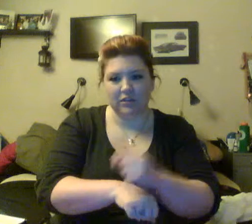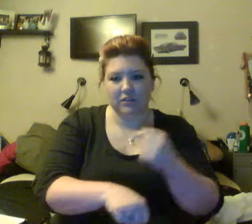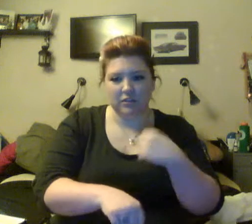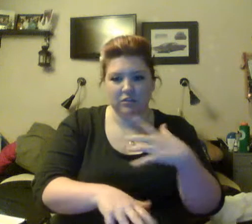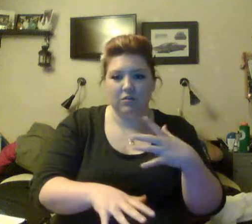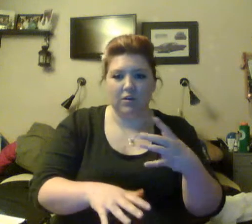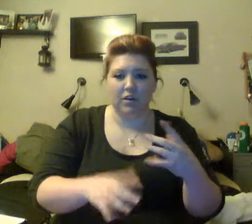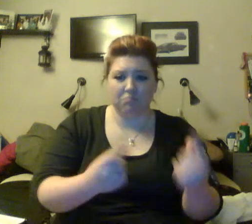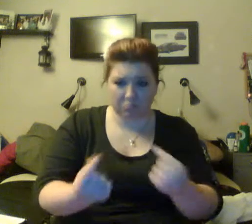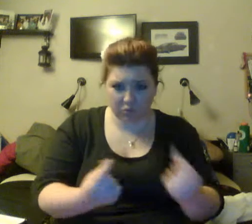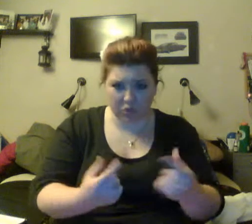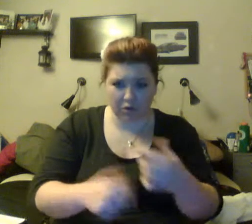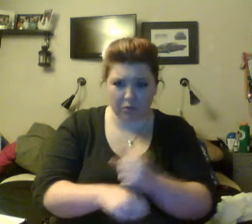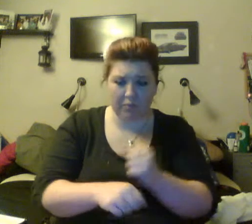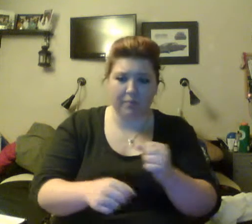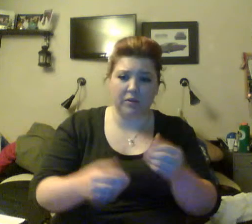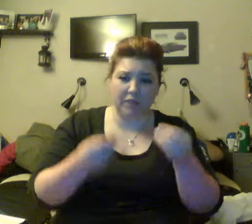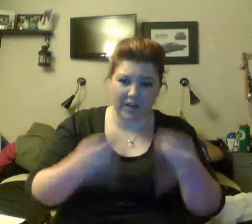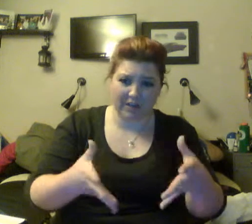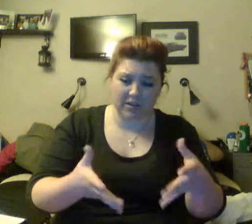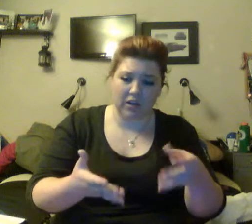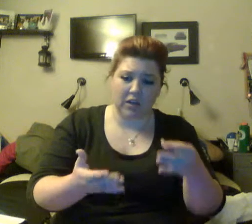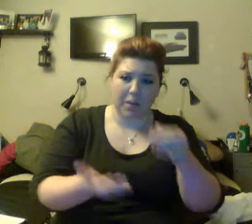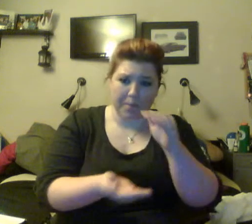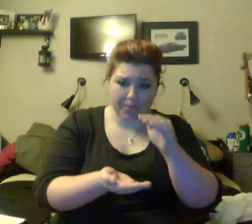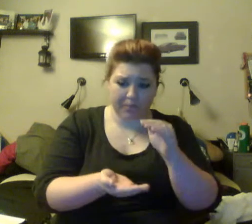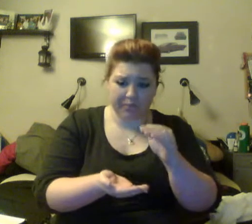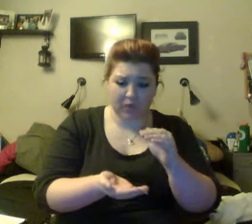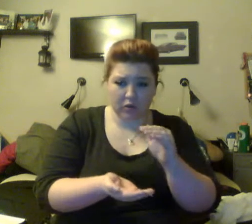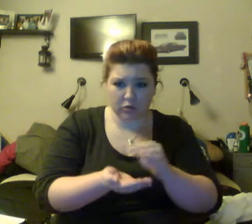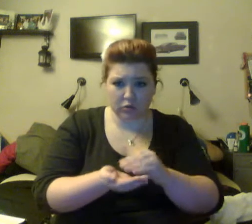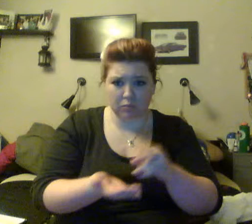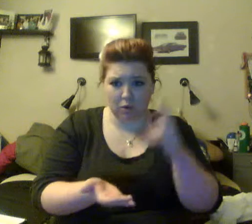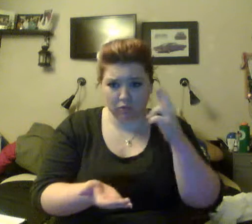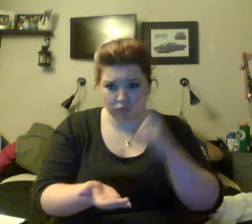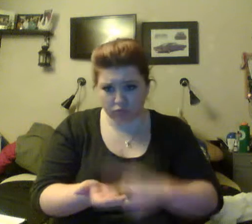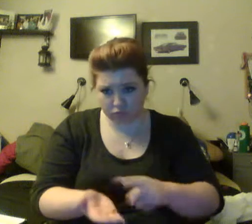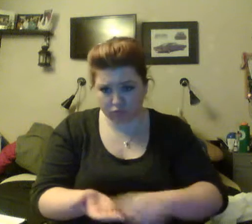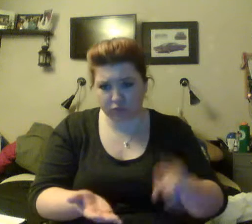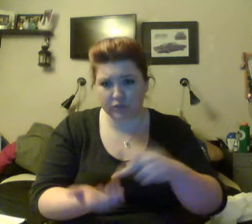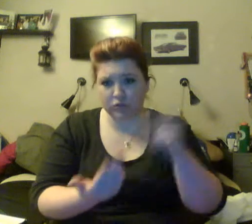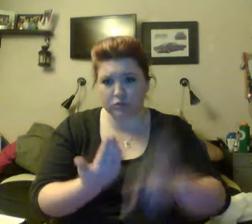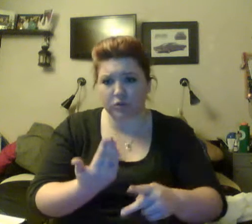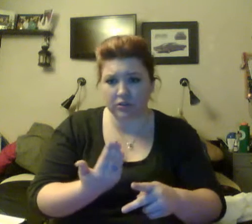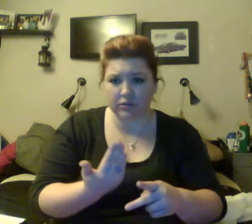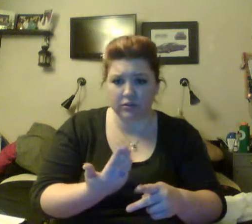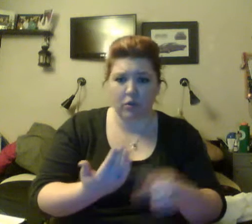by creating some mini research projects. And one of these research projects is to have students read something from